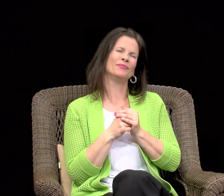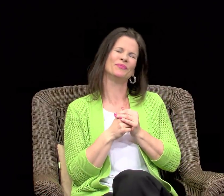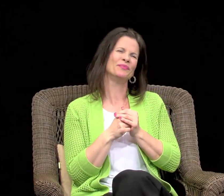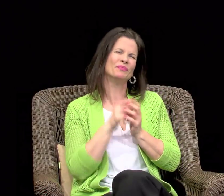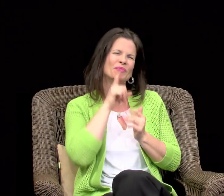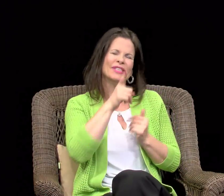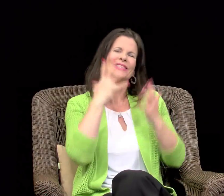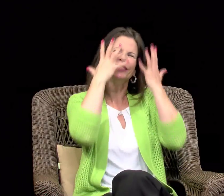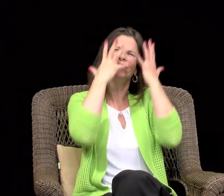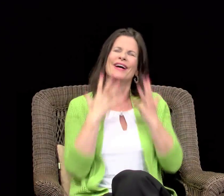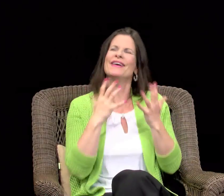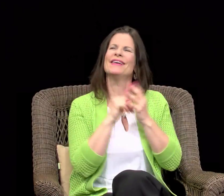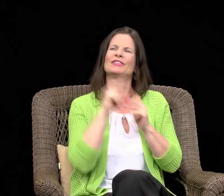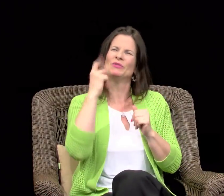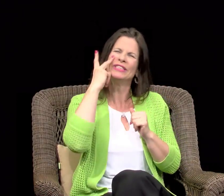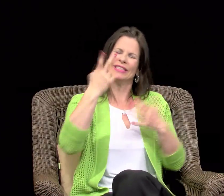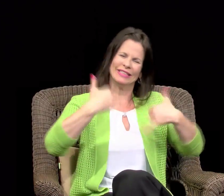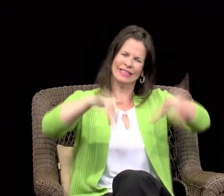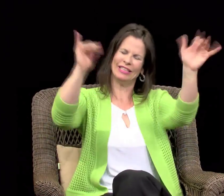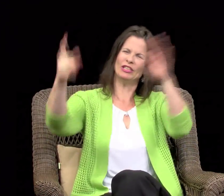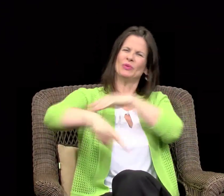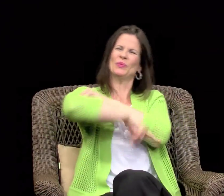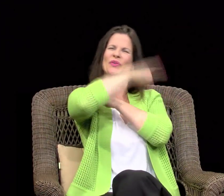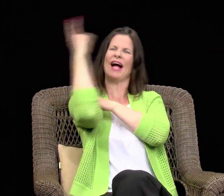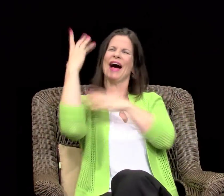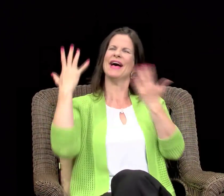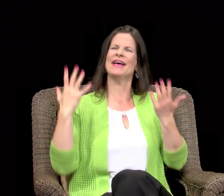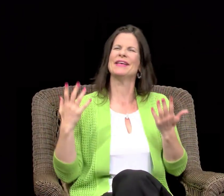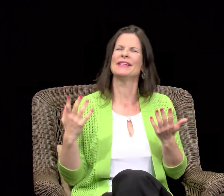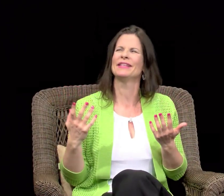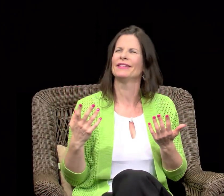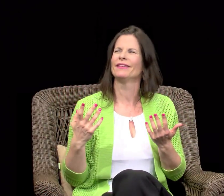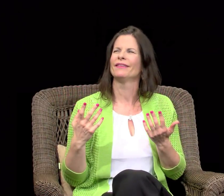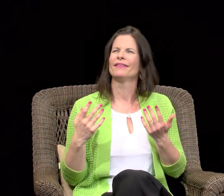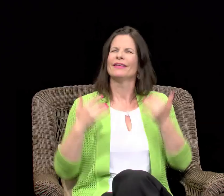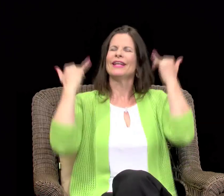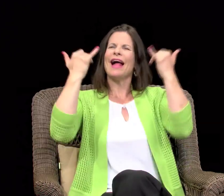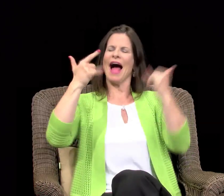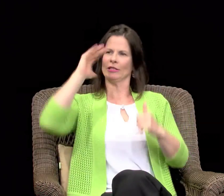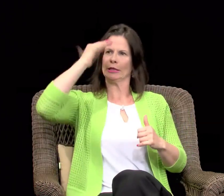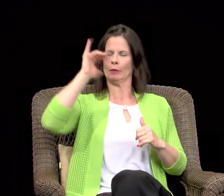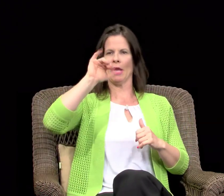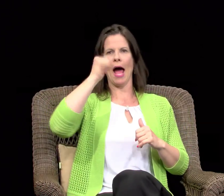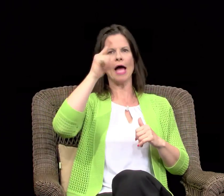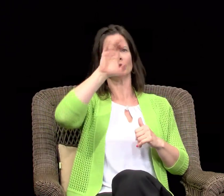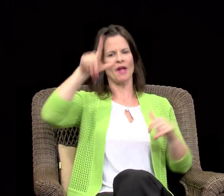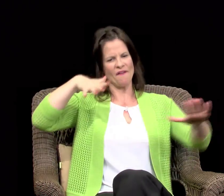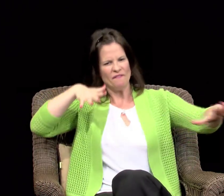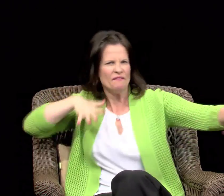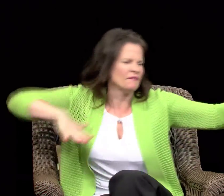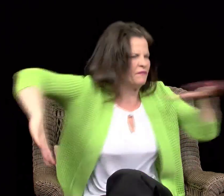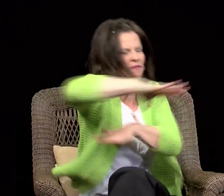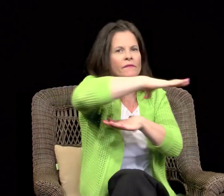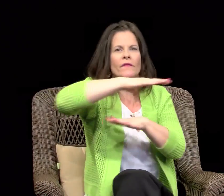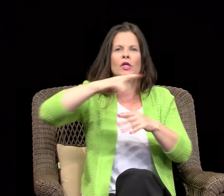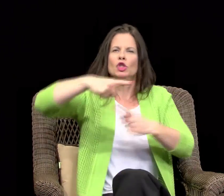delve more deeply into this topic, because it really is unfortunate to see this today. And it seems